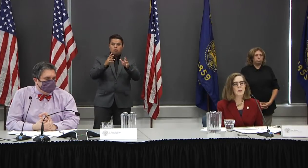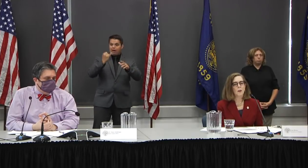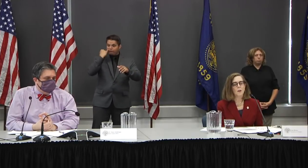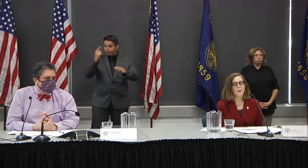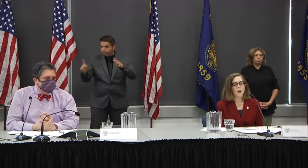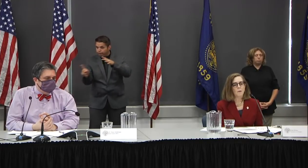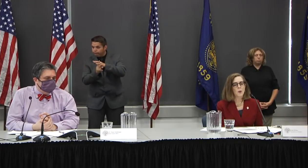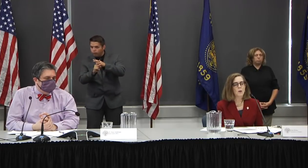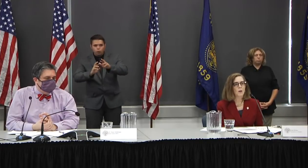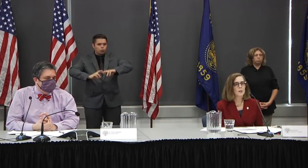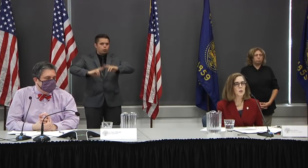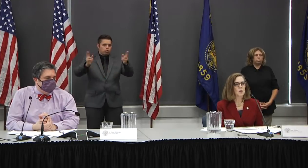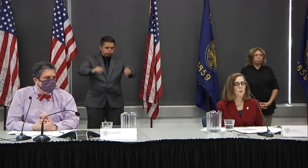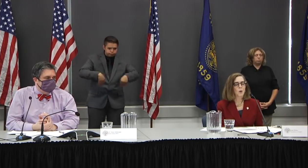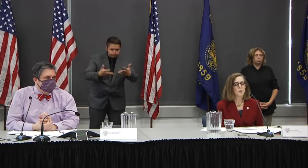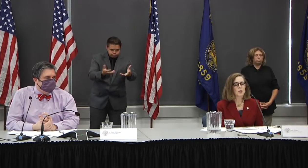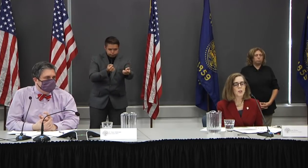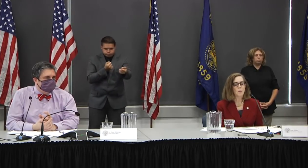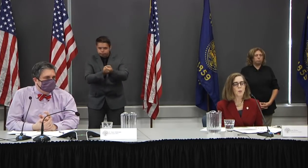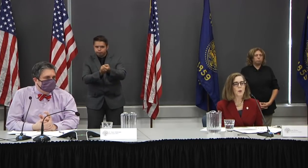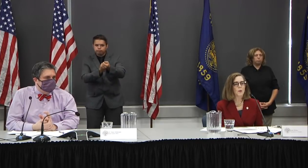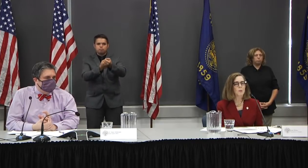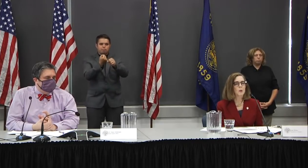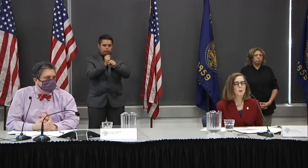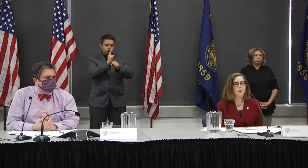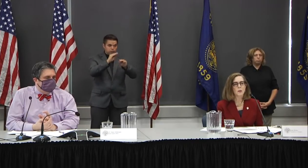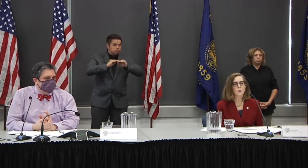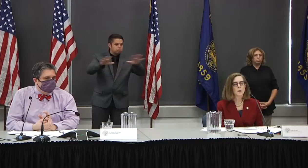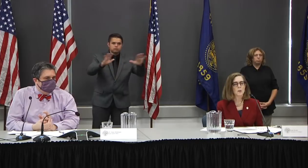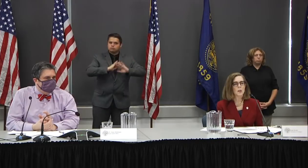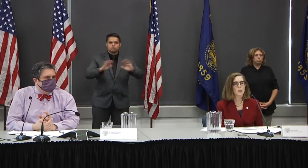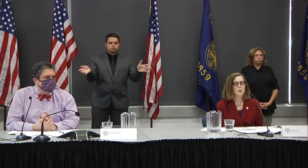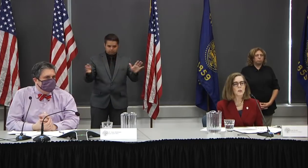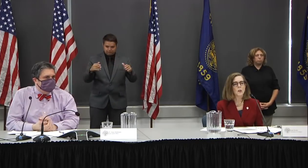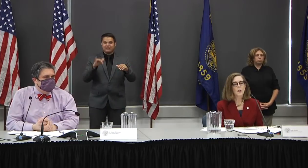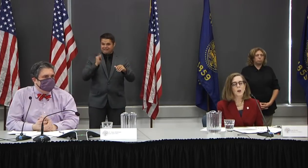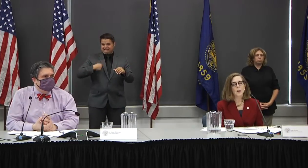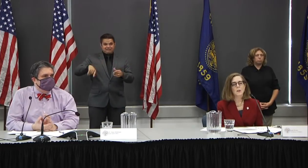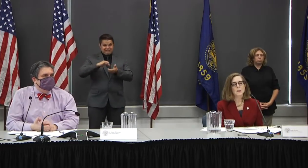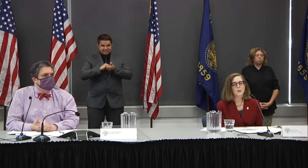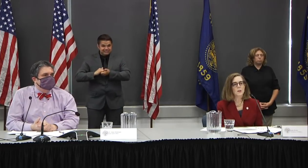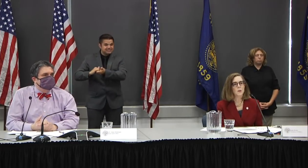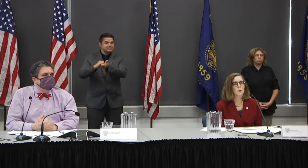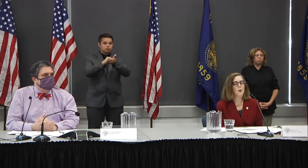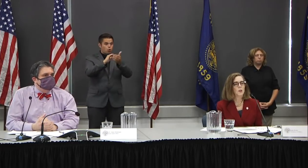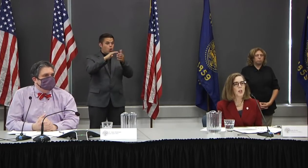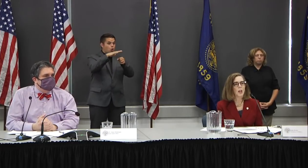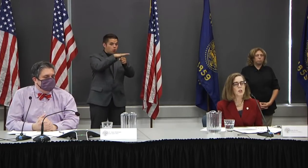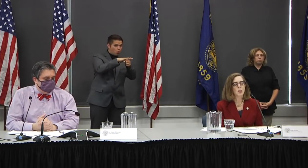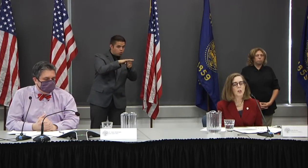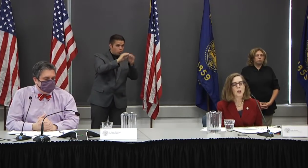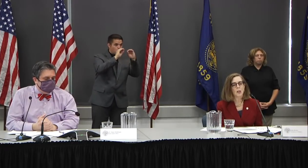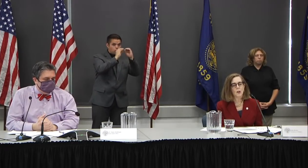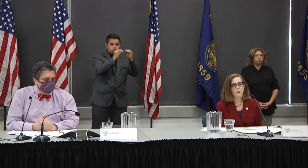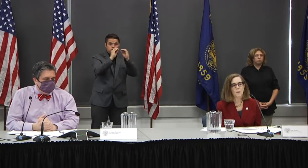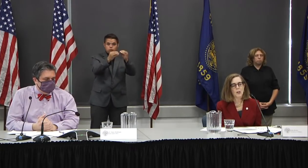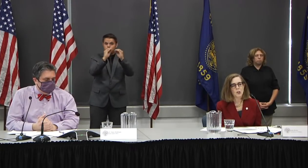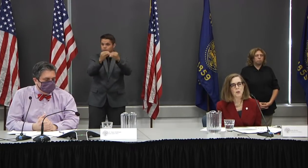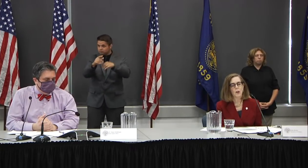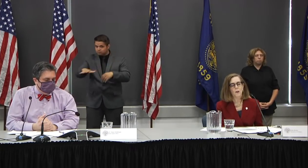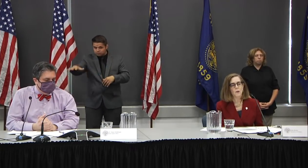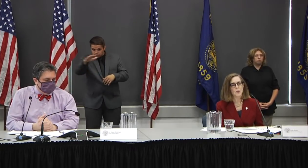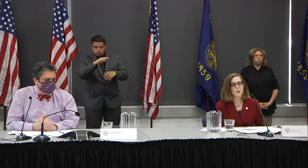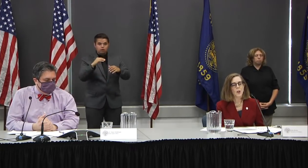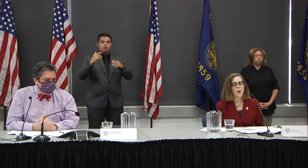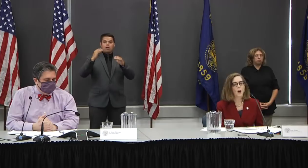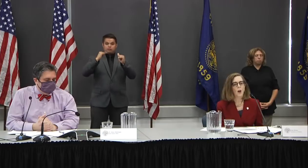and that we are in strong partnership with the community-based organizations to assist with education and